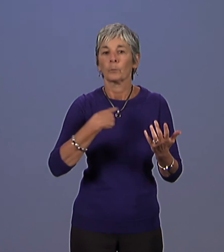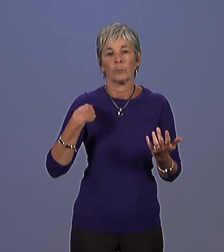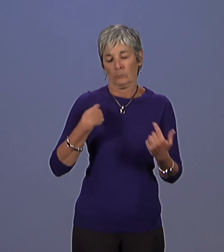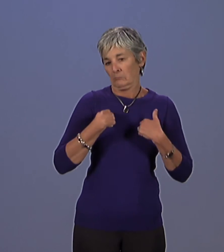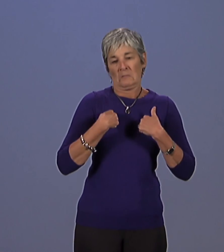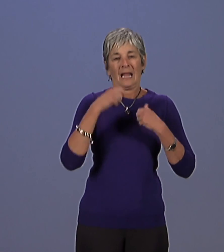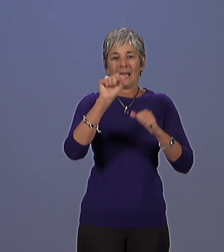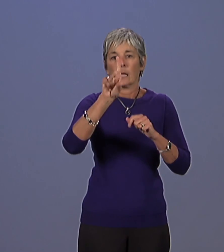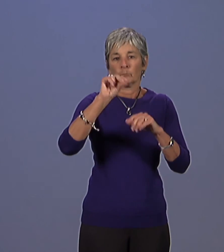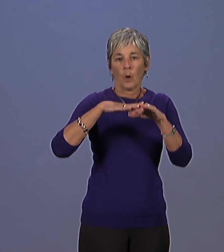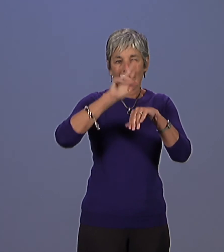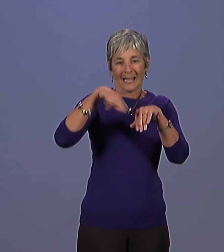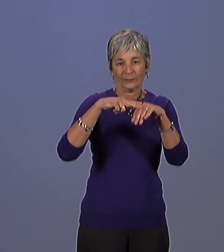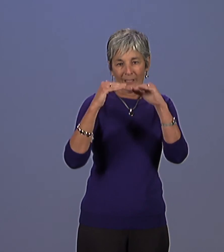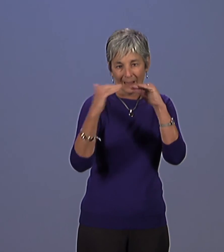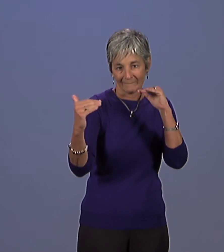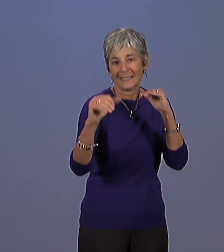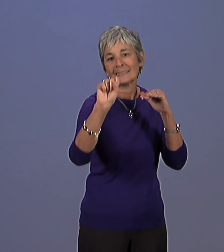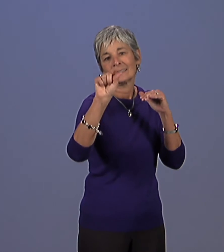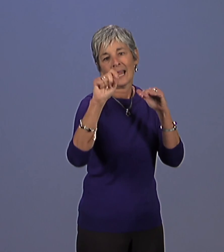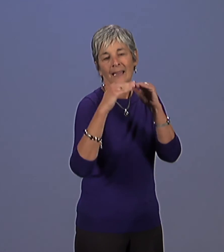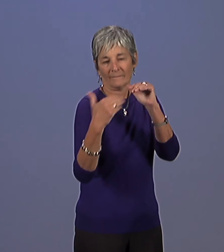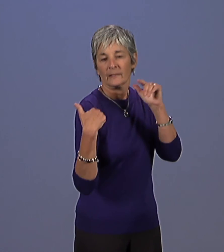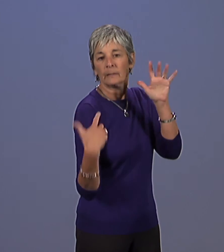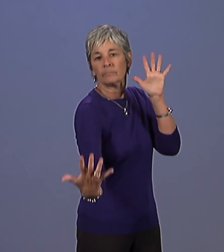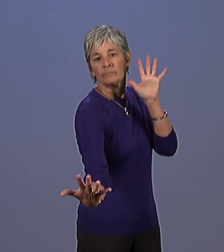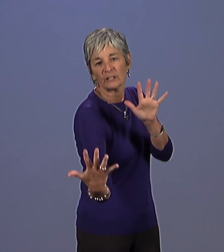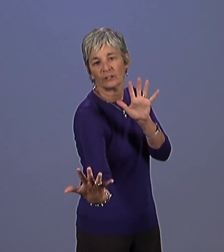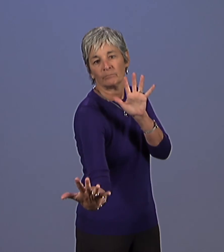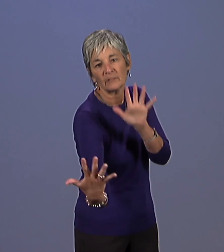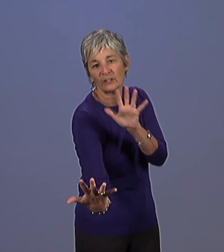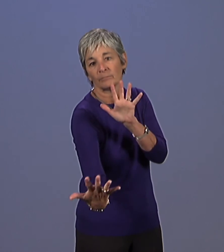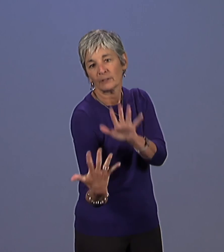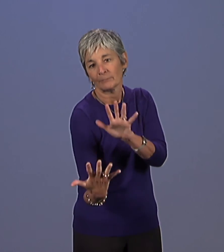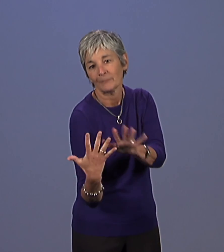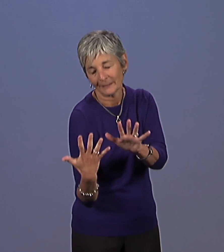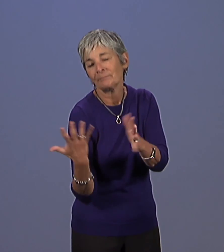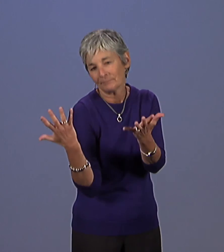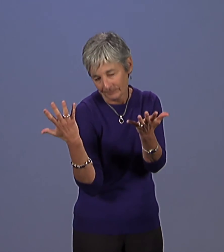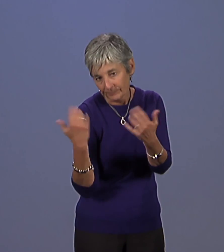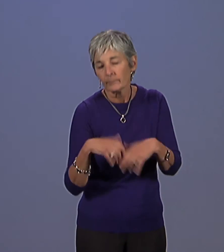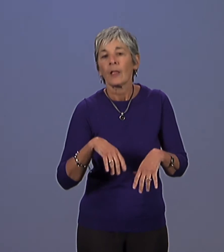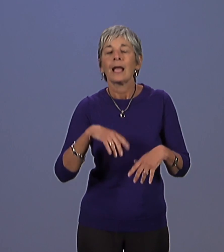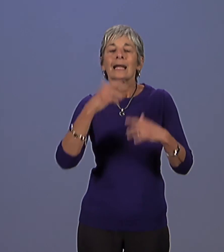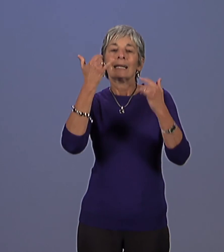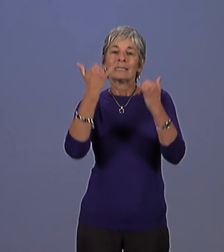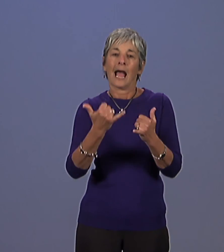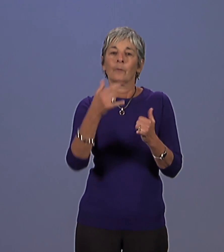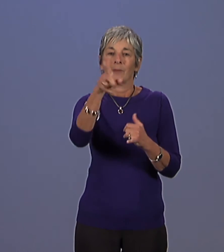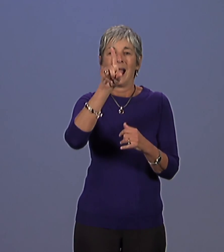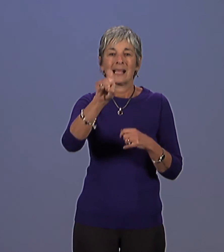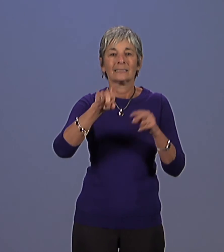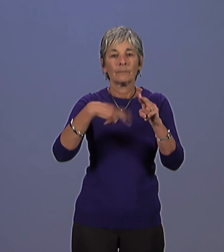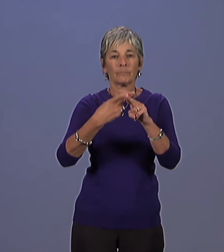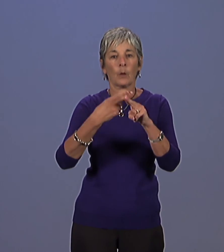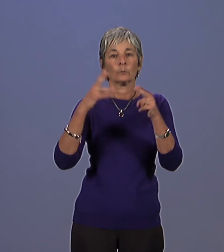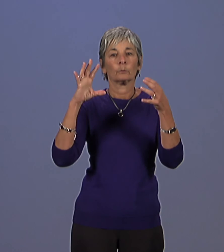I can work on it at a national level, but it would be good to push from both ends, from the state level as well as the national level. When it comes to